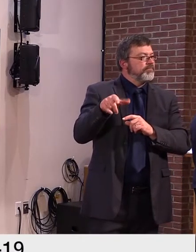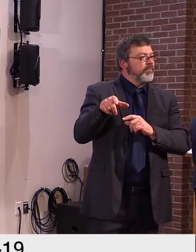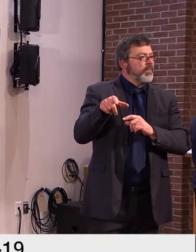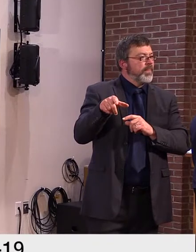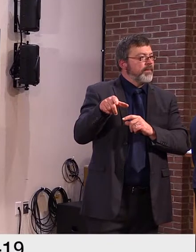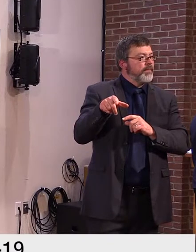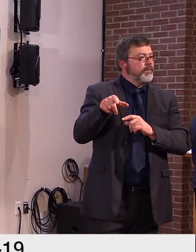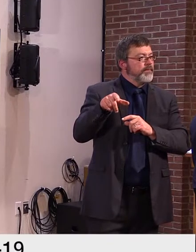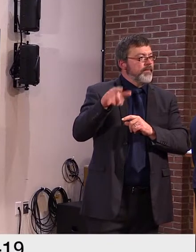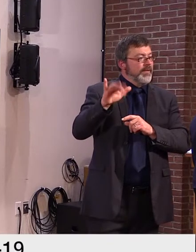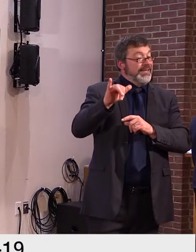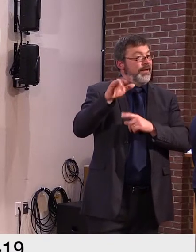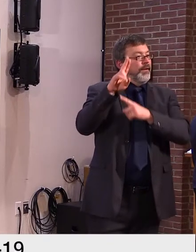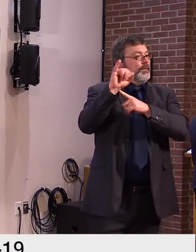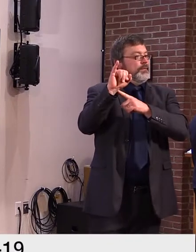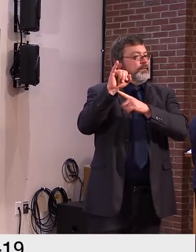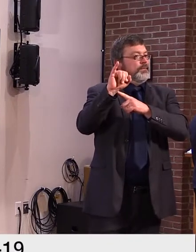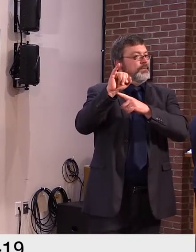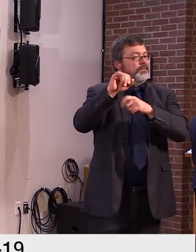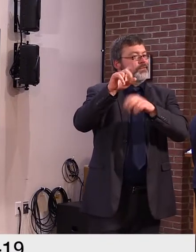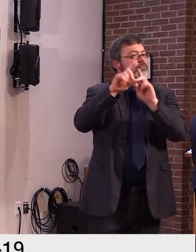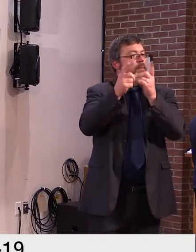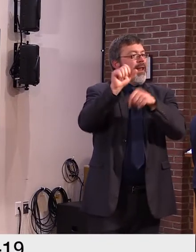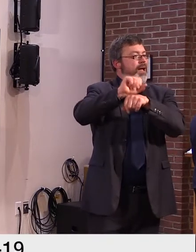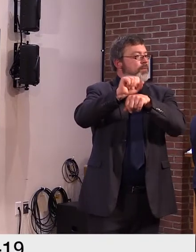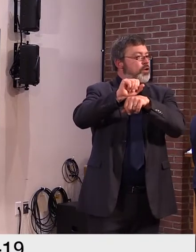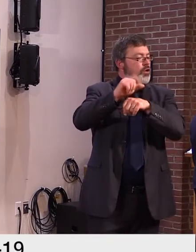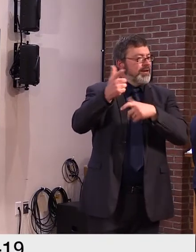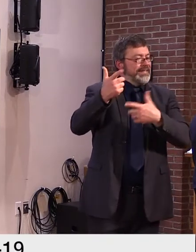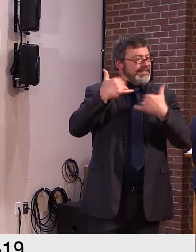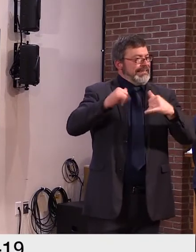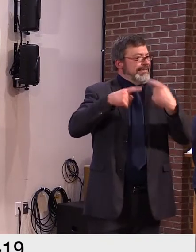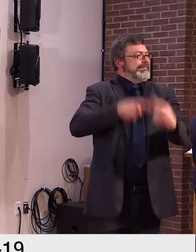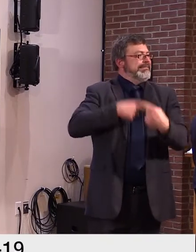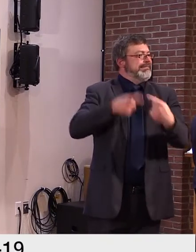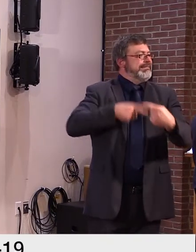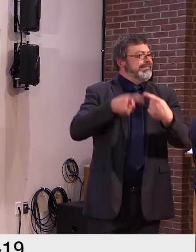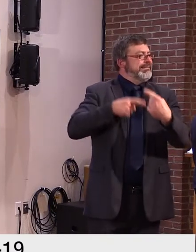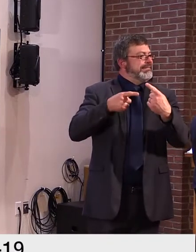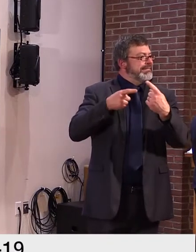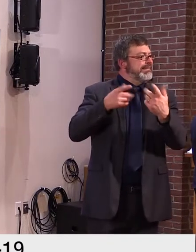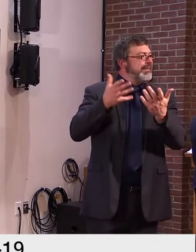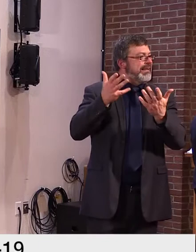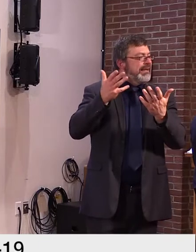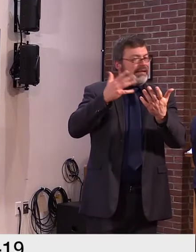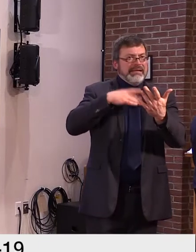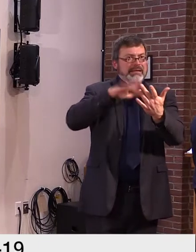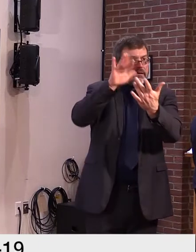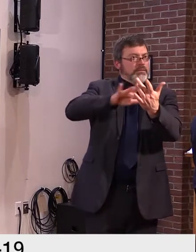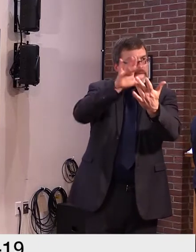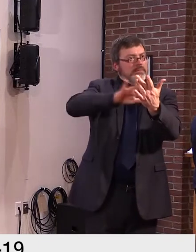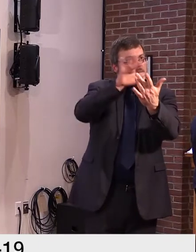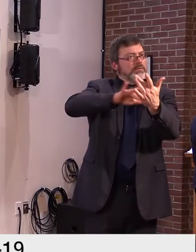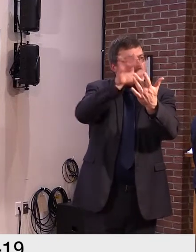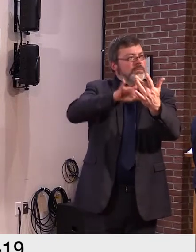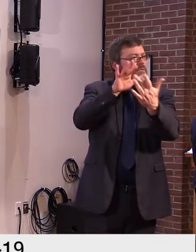having trouble getting through on the call line. Are you able to tell me about the call volume right now and how long the wait times are?